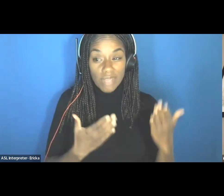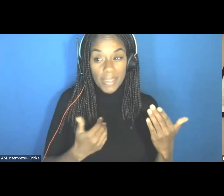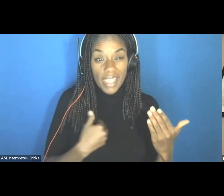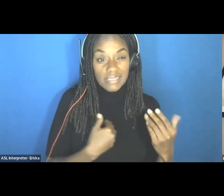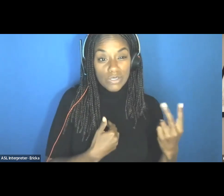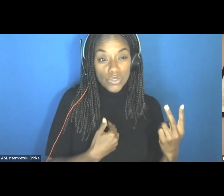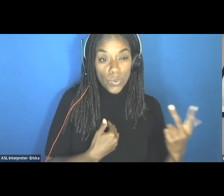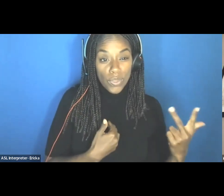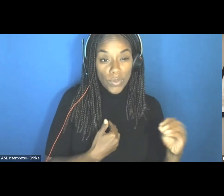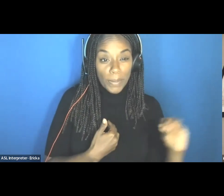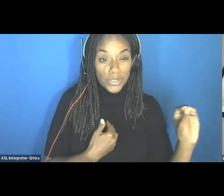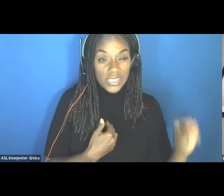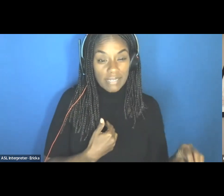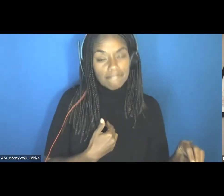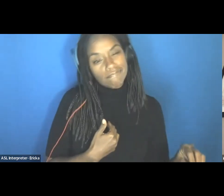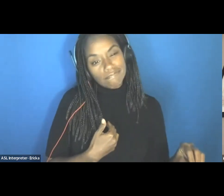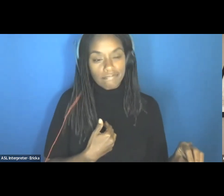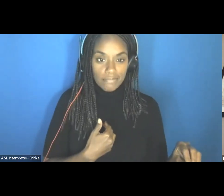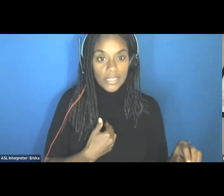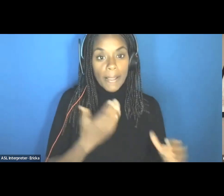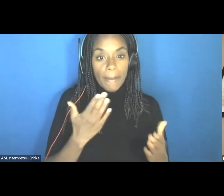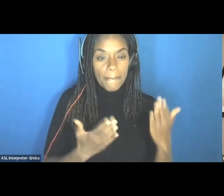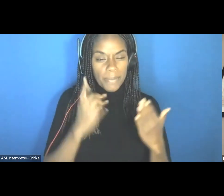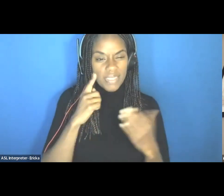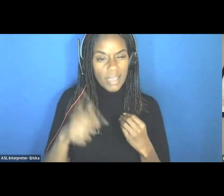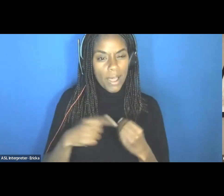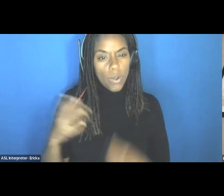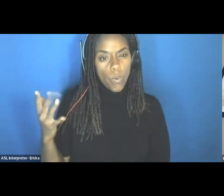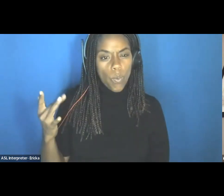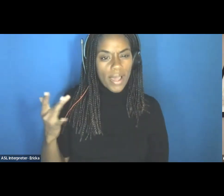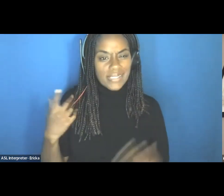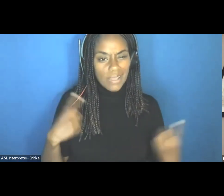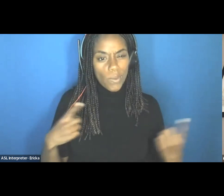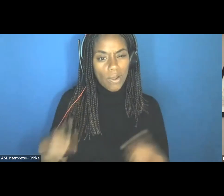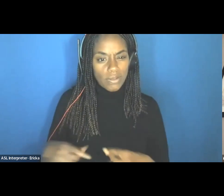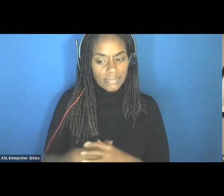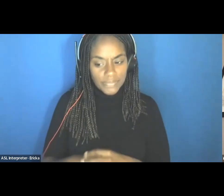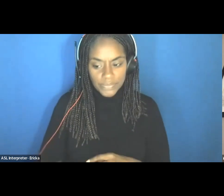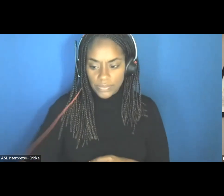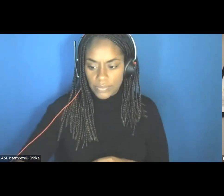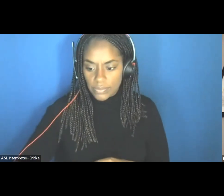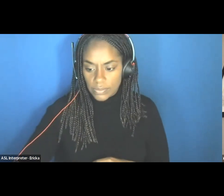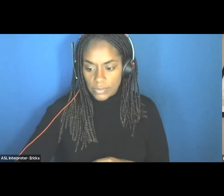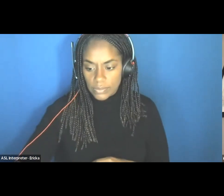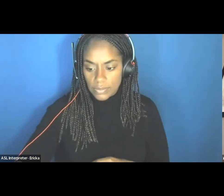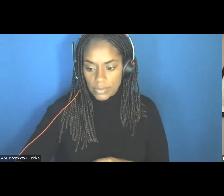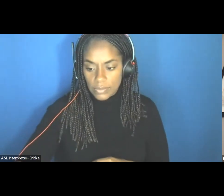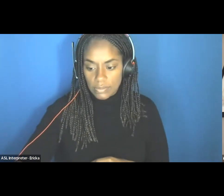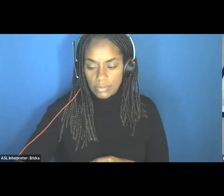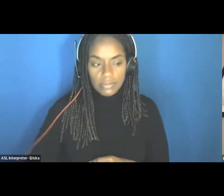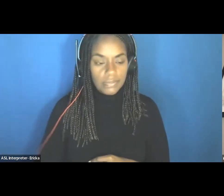2 or 3%, you might want to consider why that's happening, or the law of averages says that it